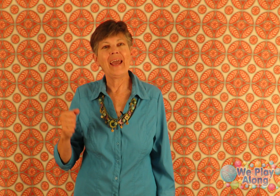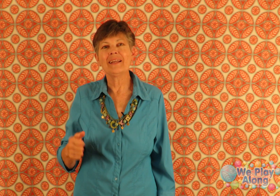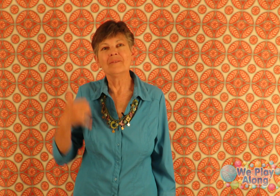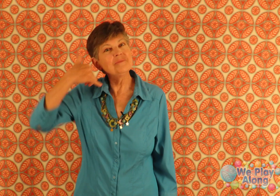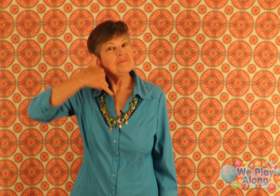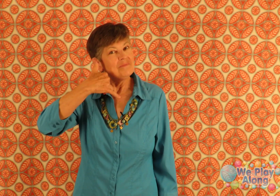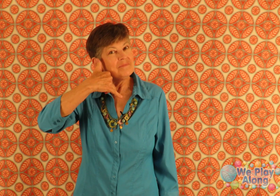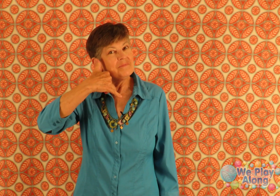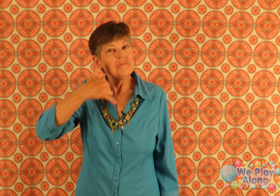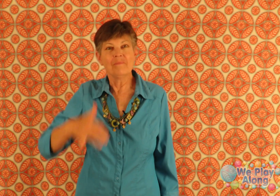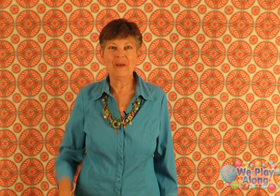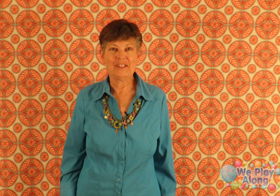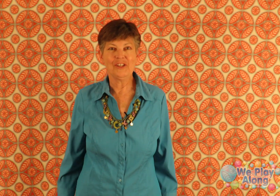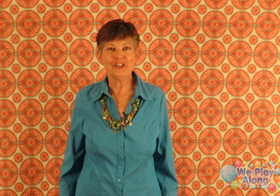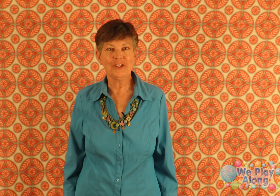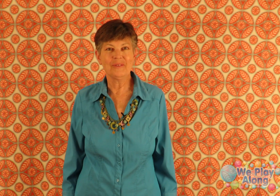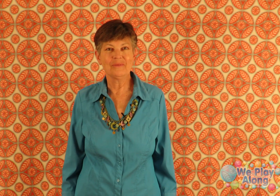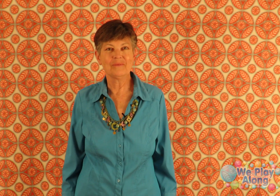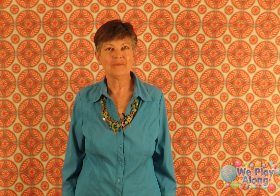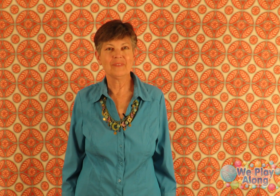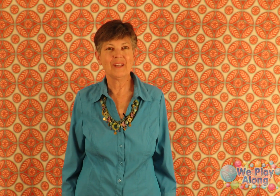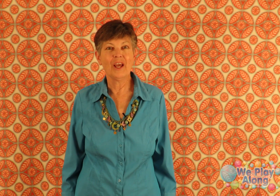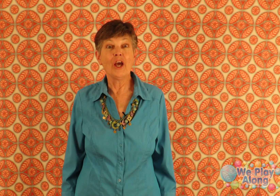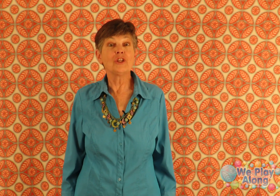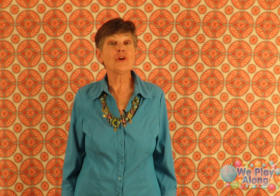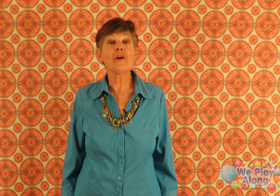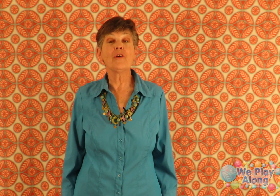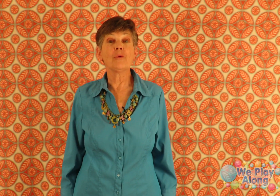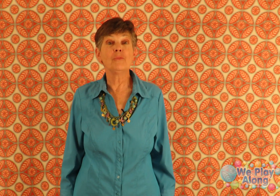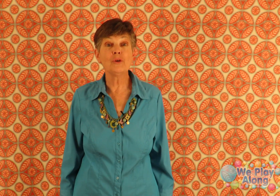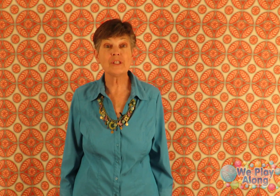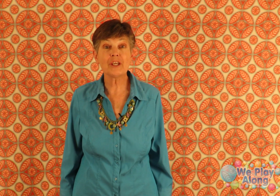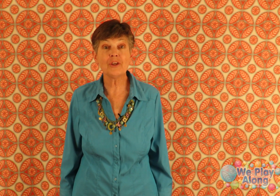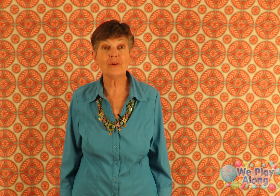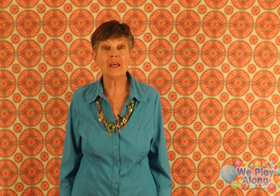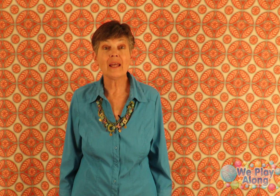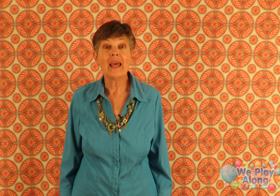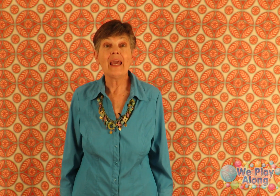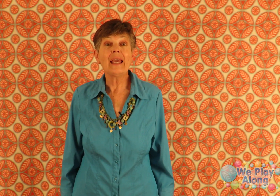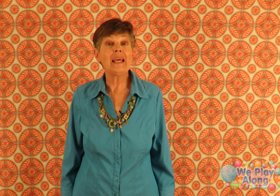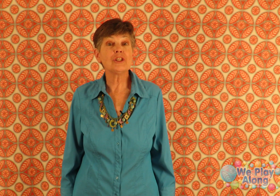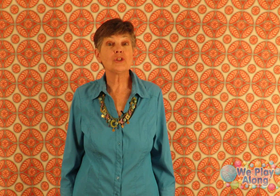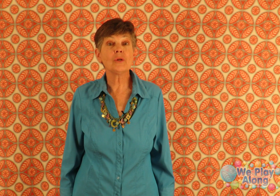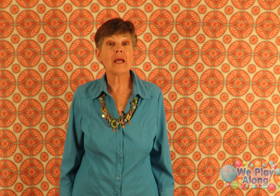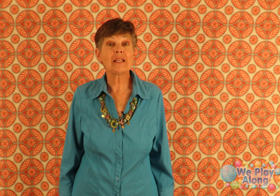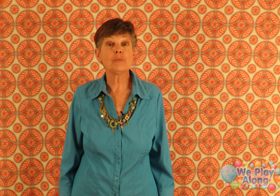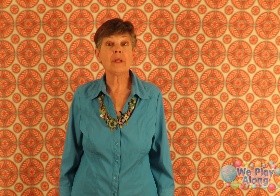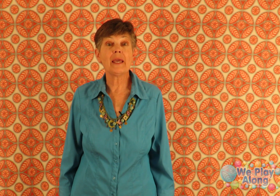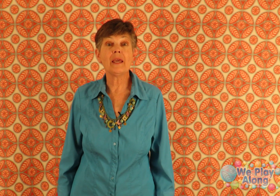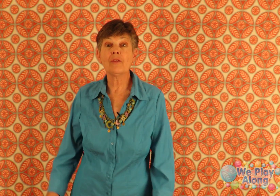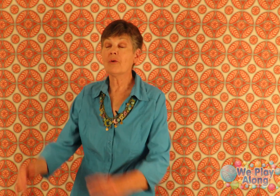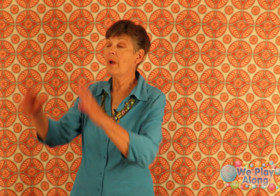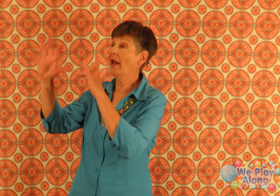a message. During their music unit, each student got to play either a